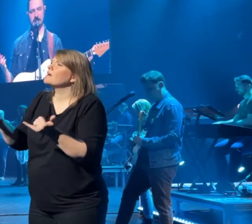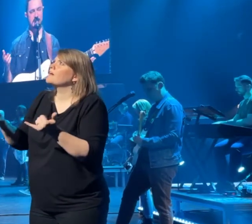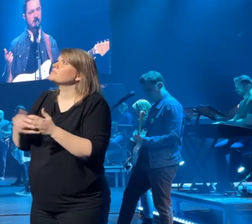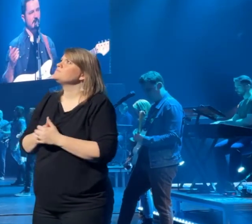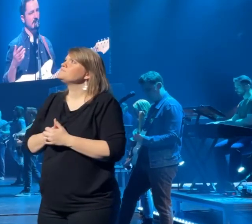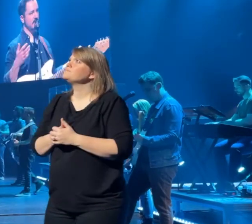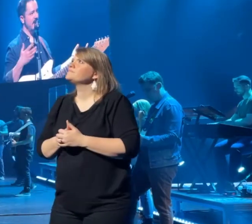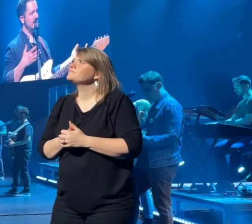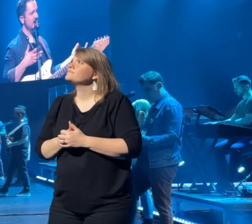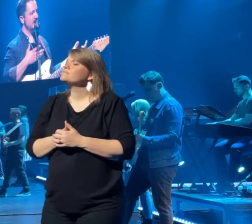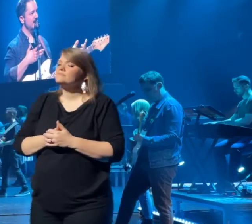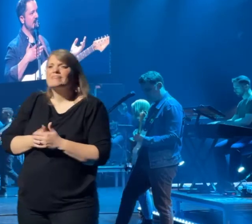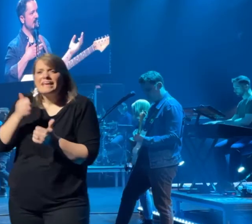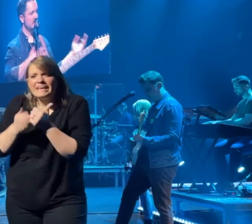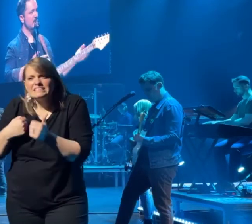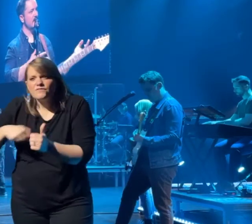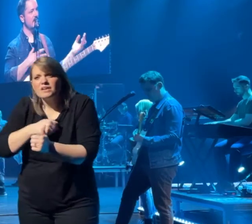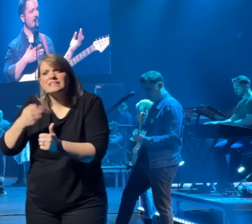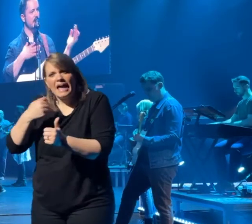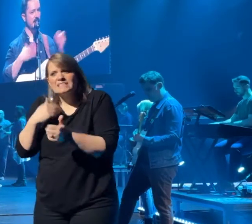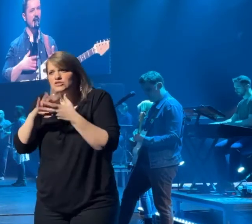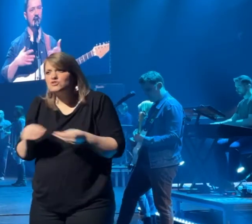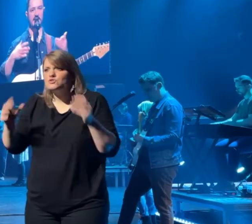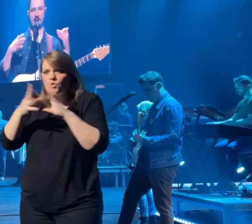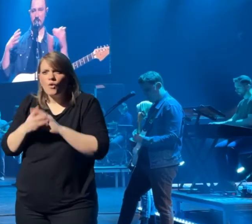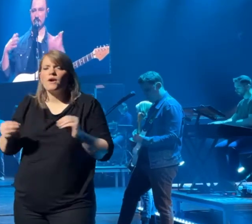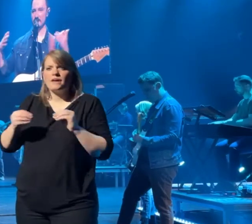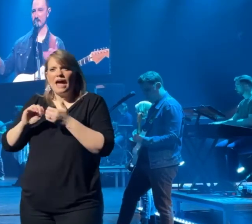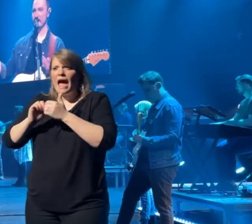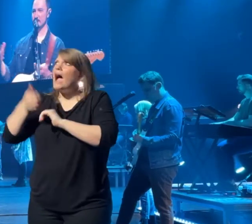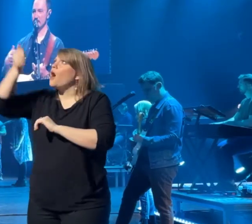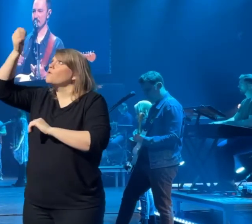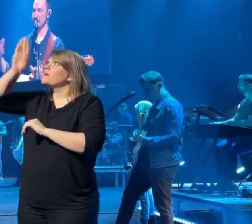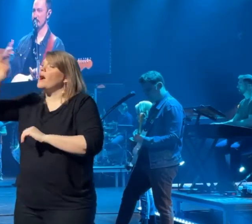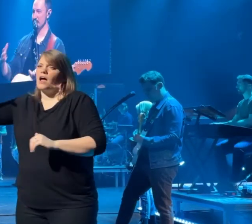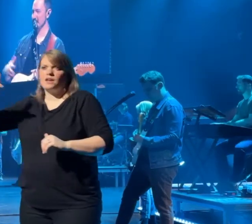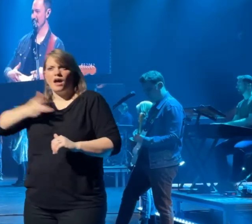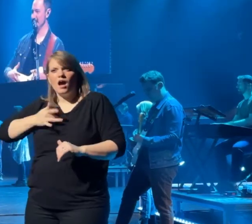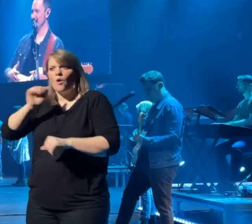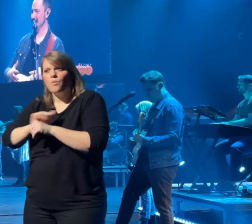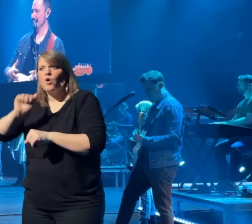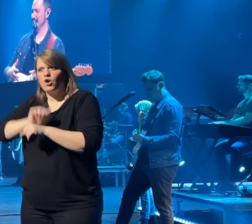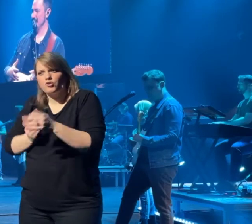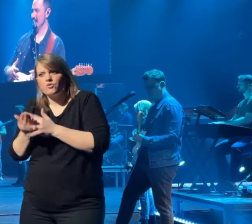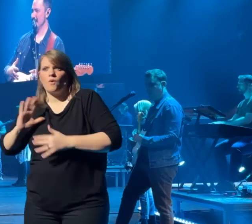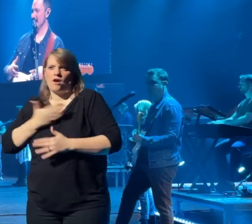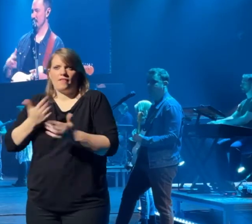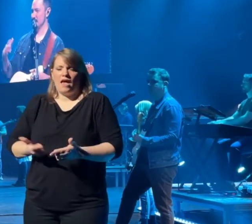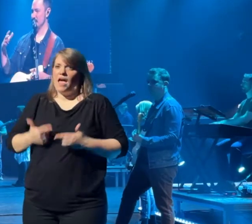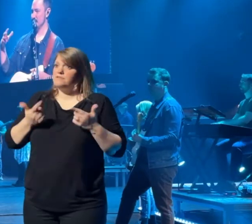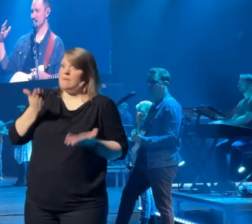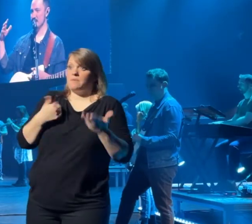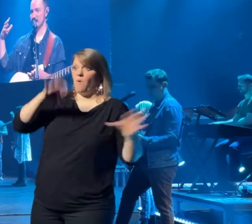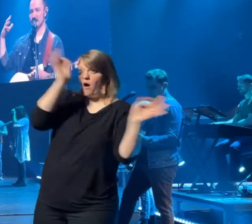Every single one of us has a story of God working in our lives, whether or not we know it. And I